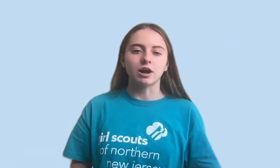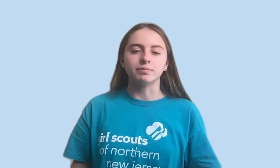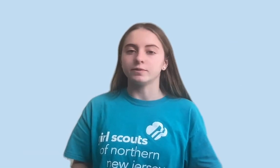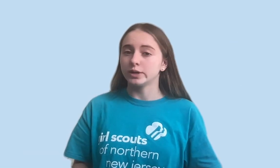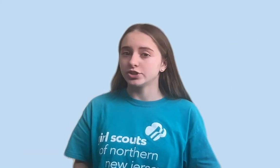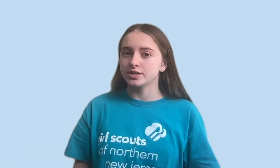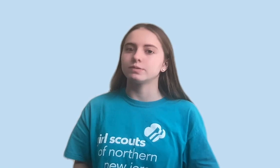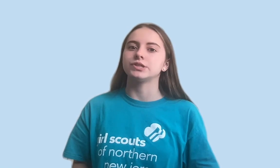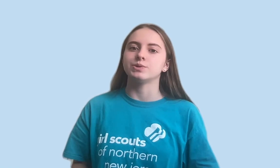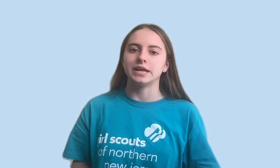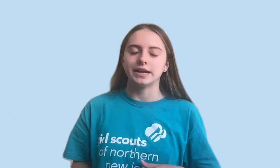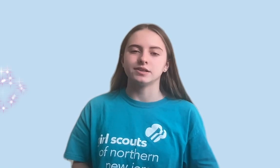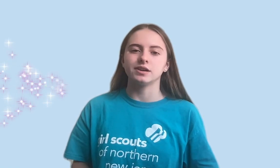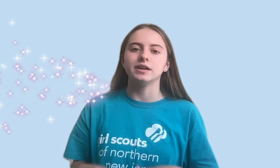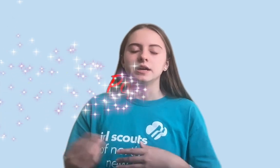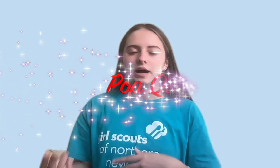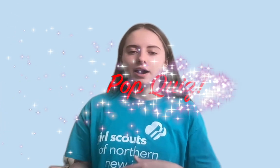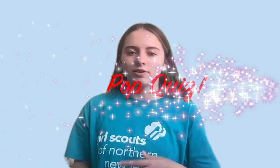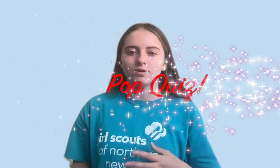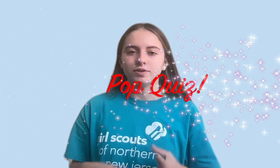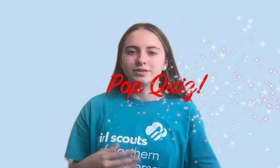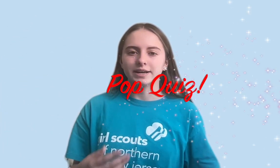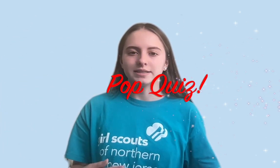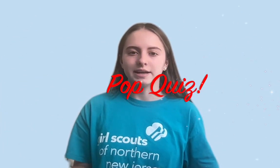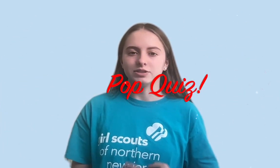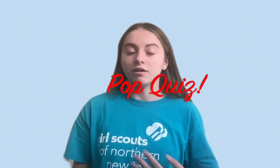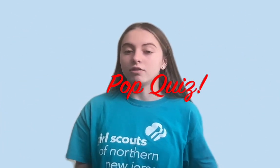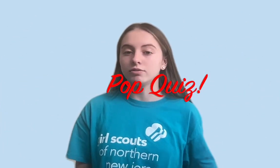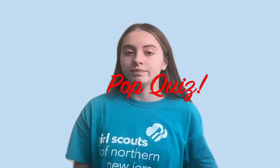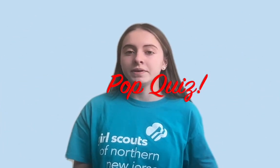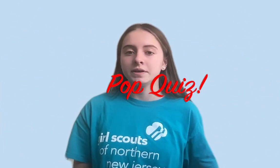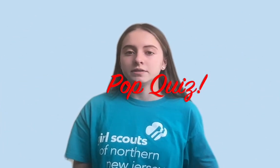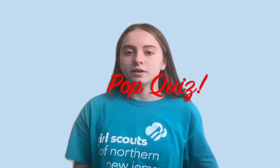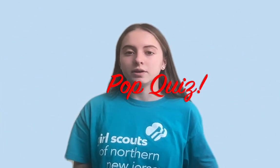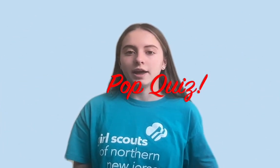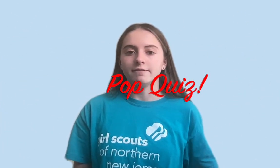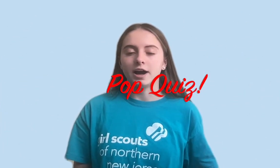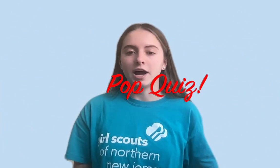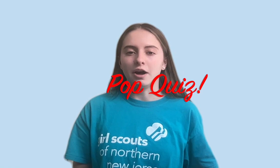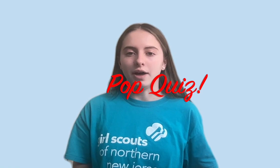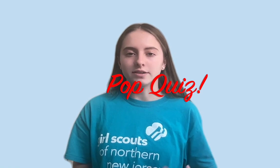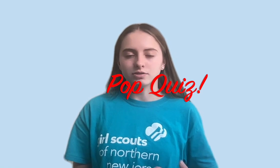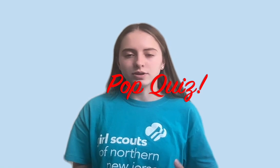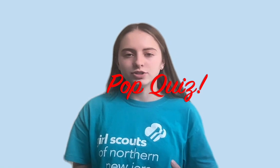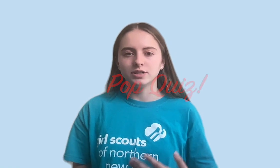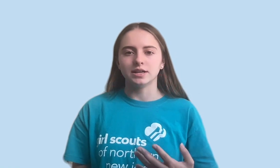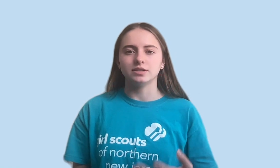couple of questions which you can answer. I'll give you a few seconds to answer at home. So if I'll ask you a question and you